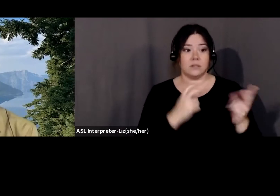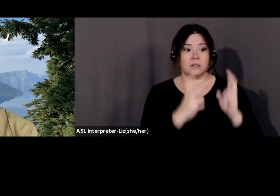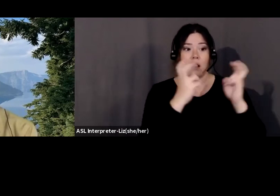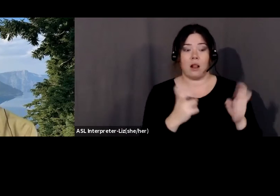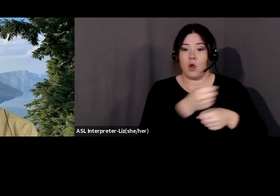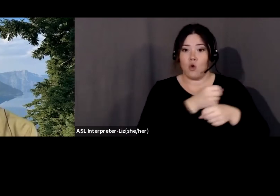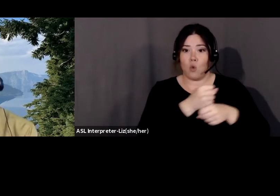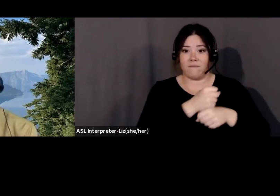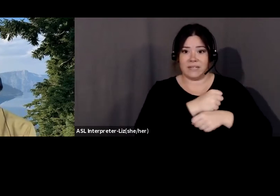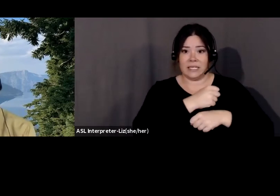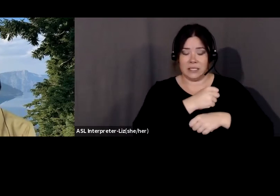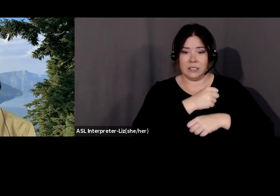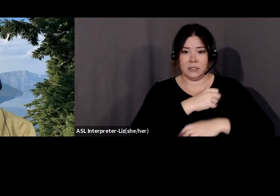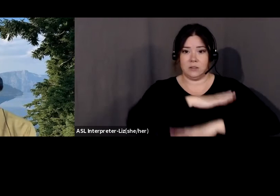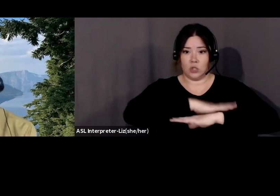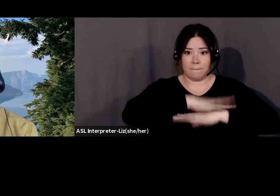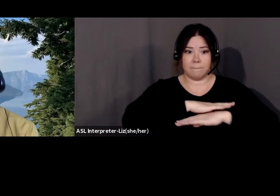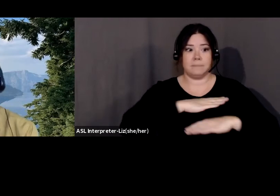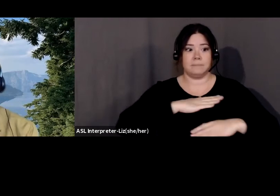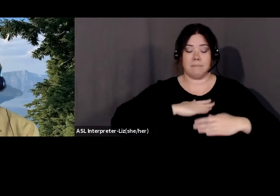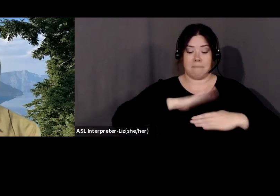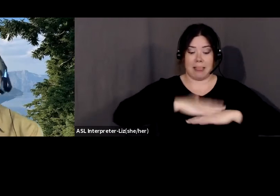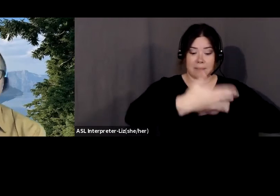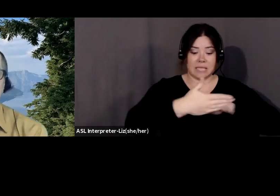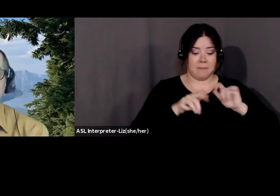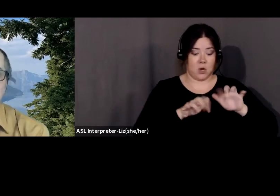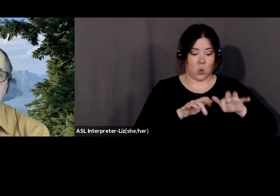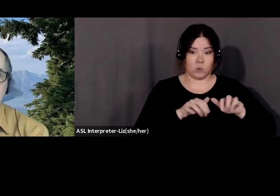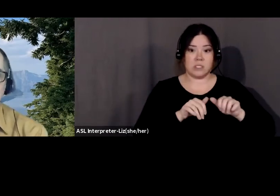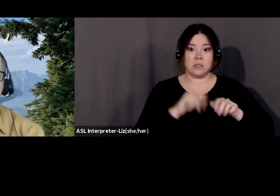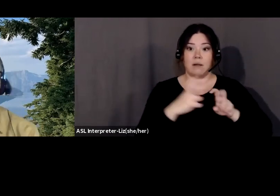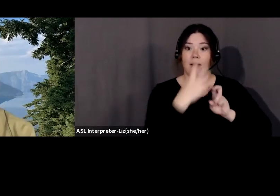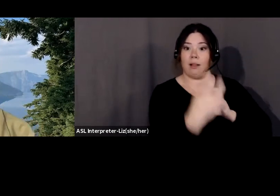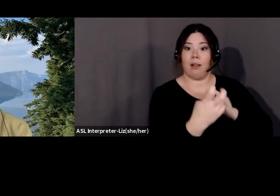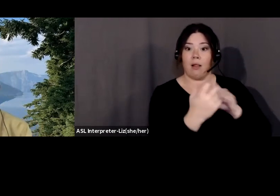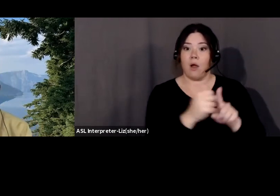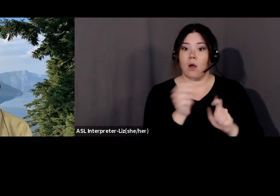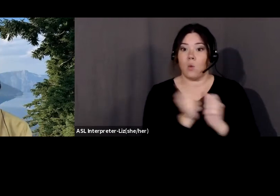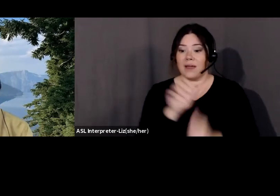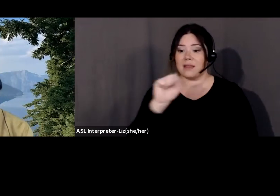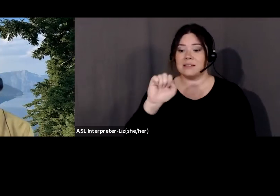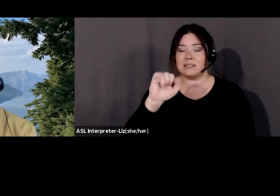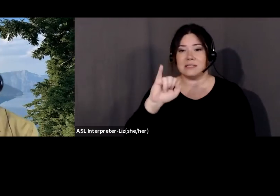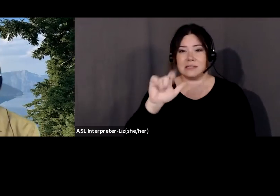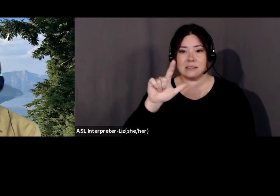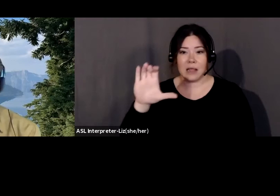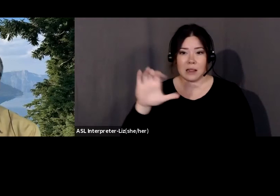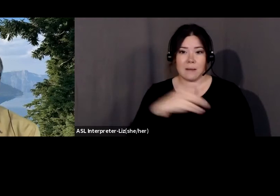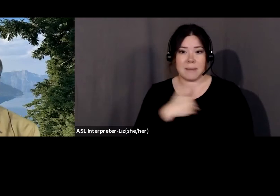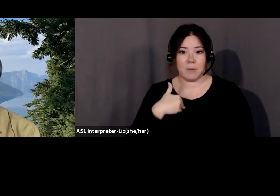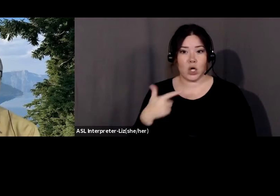shop at a table with my laptop taking notes. And I'm sitting with a SILC member from Oregon. And we are